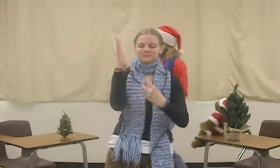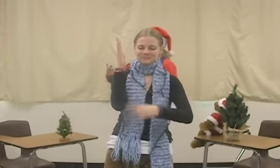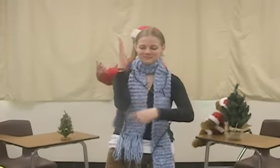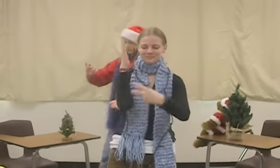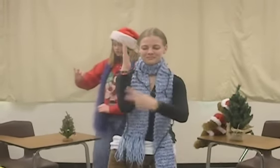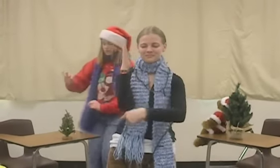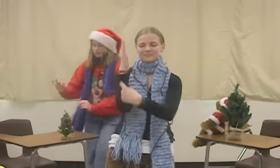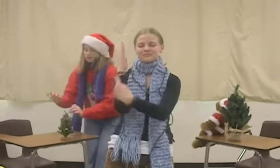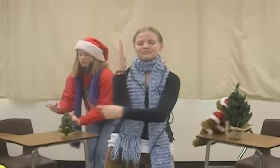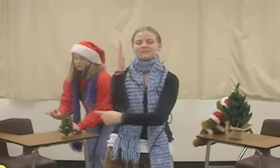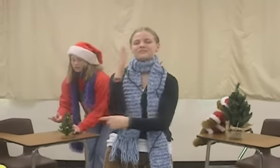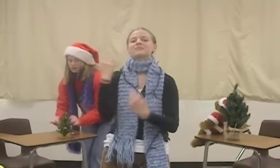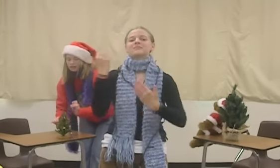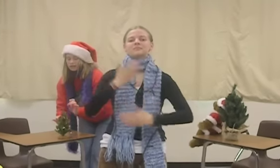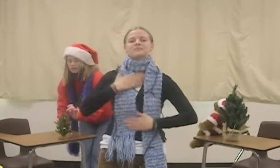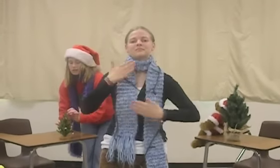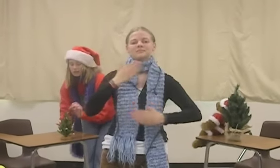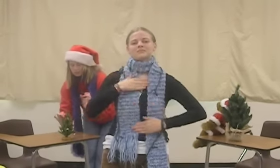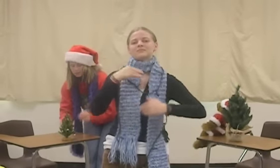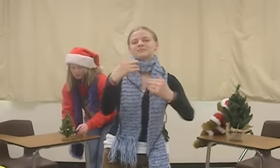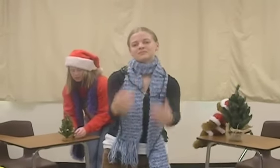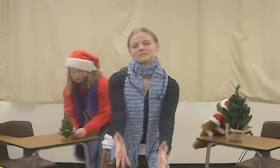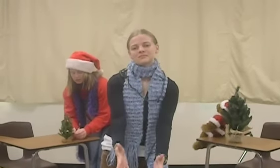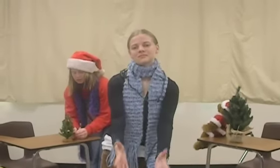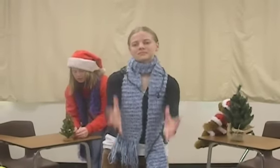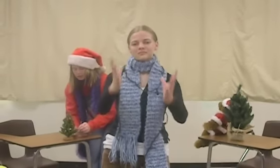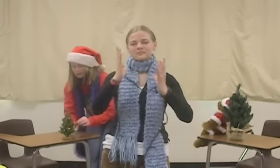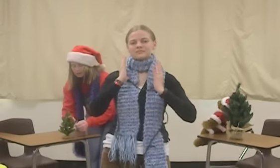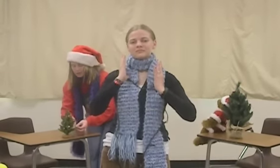the Christmas tree, have a happy holiday.